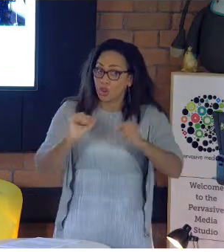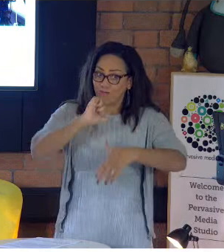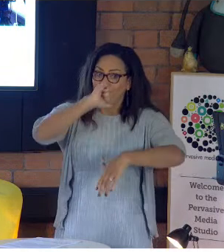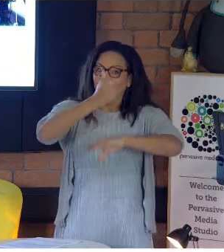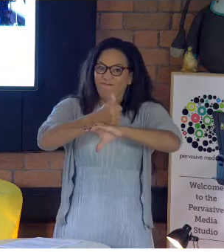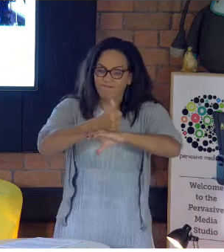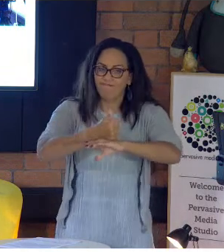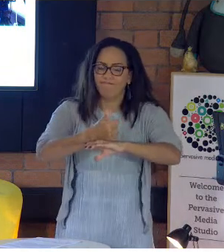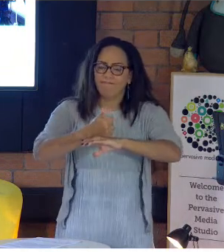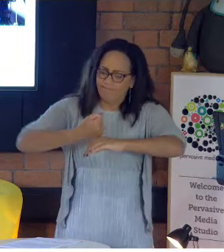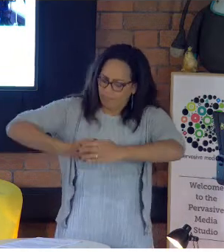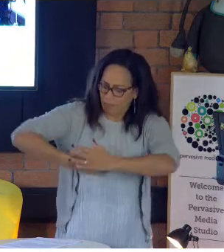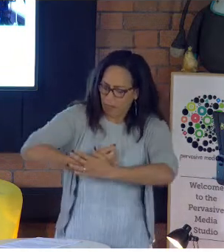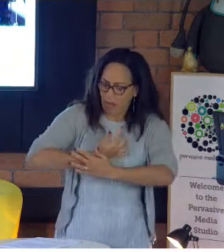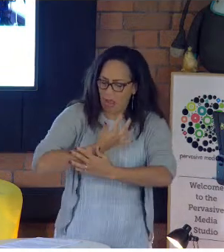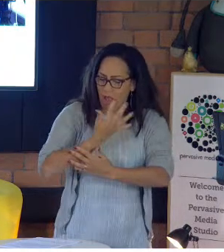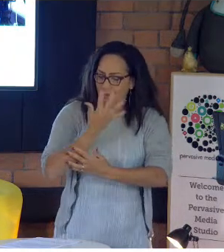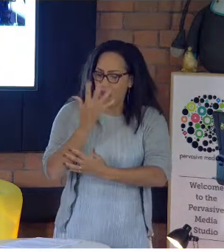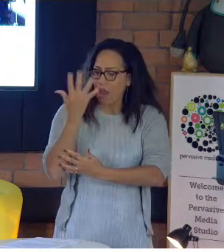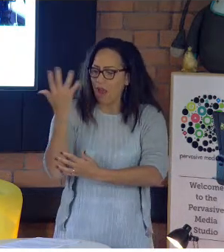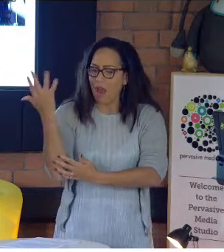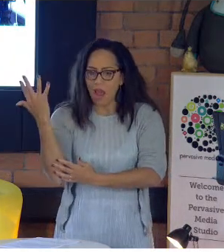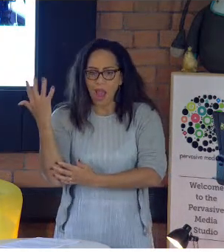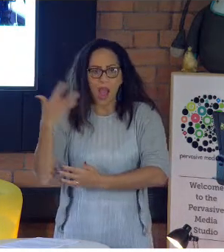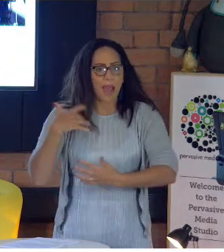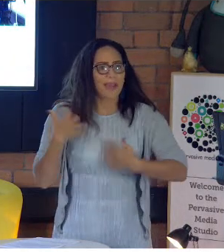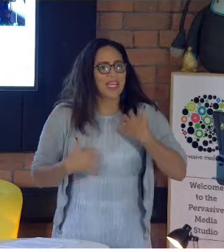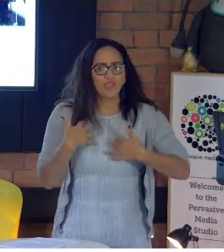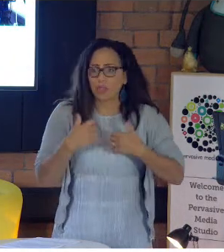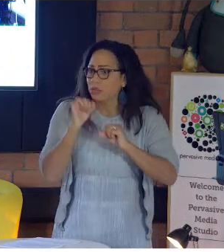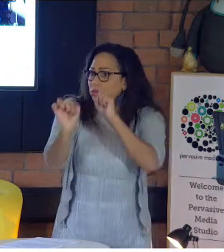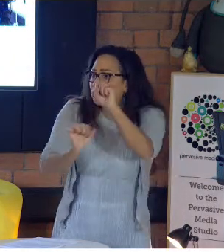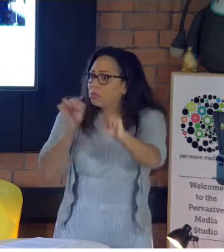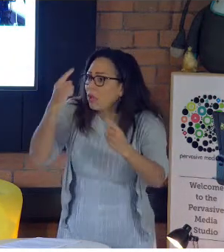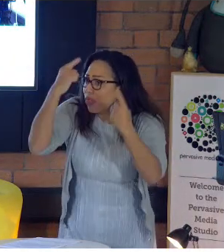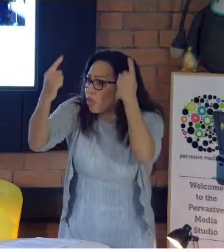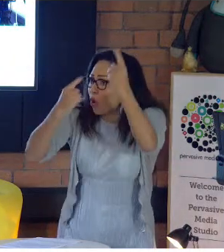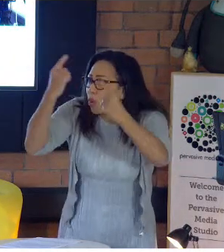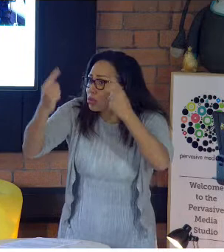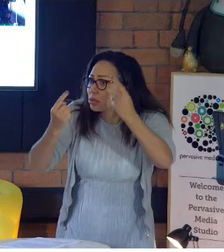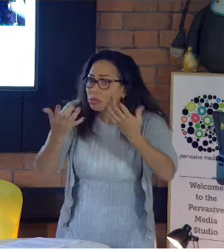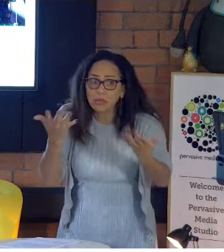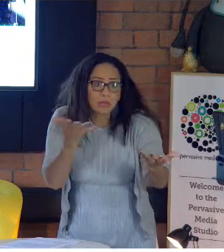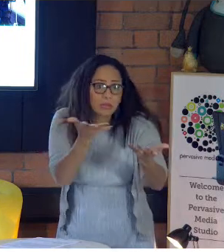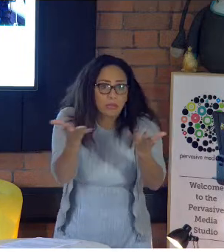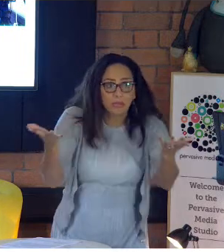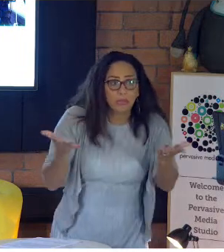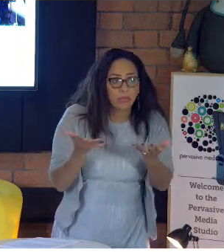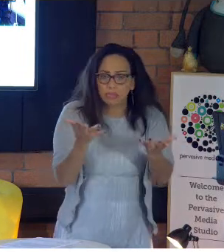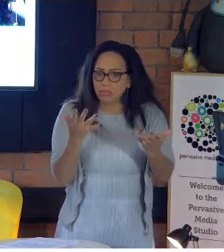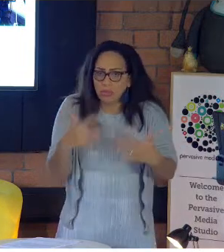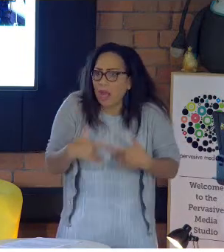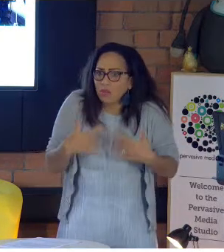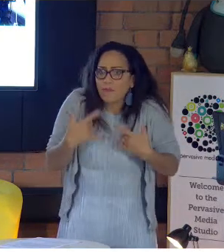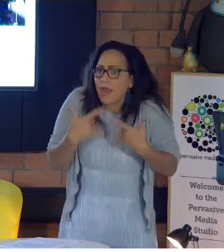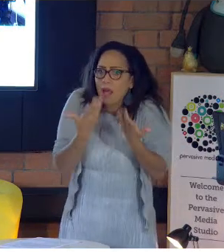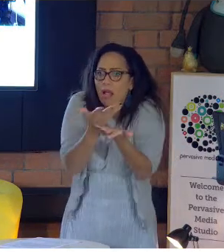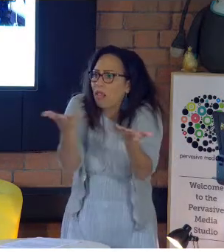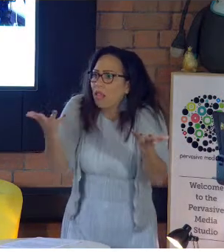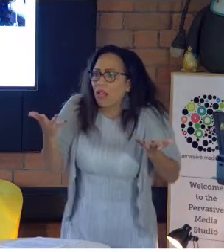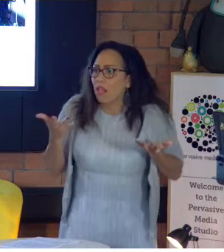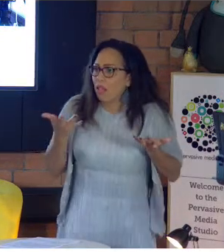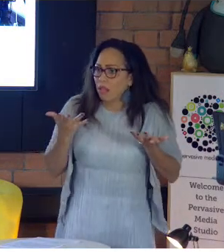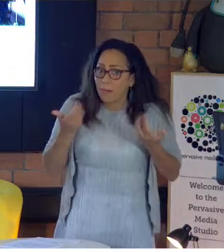yeah, I'm interested in finding out what you think about it, how this type of performance makes you feel, if you ever